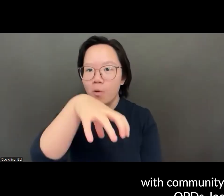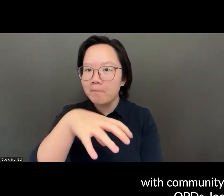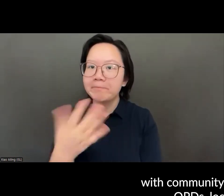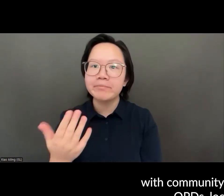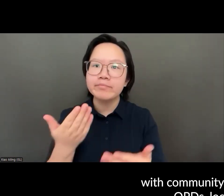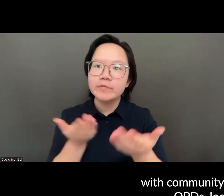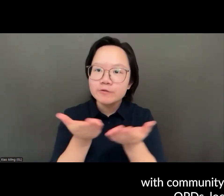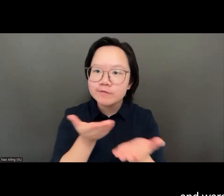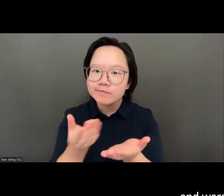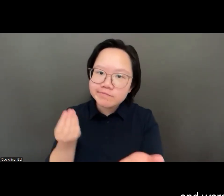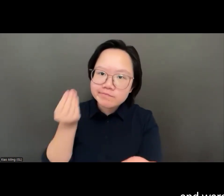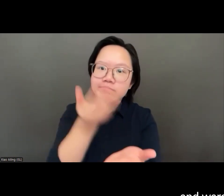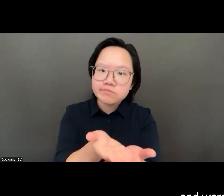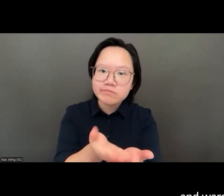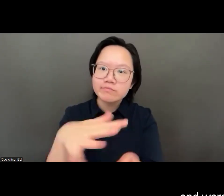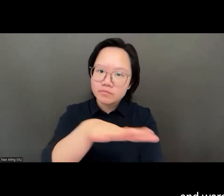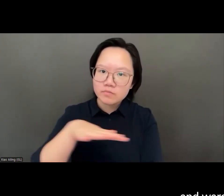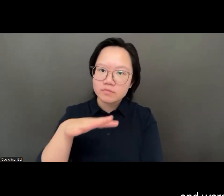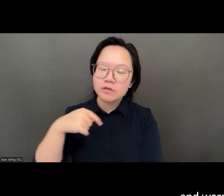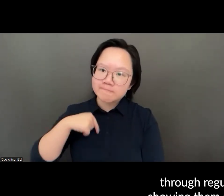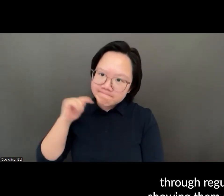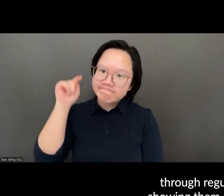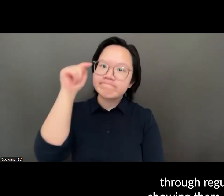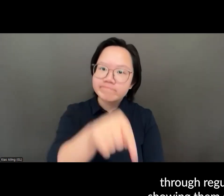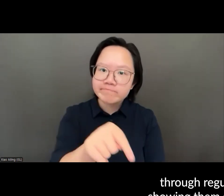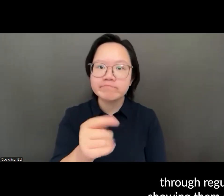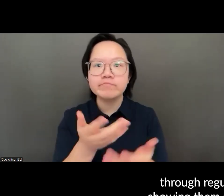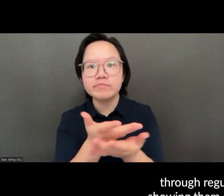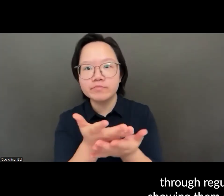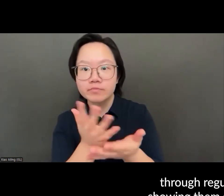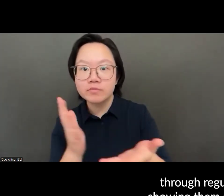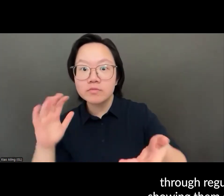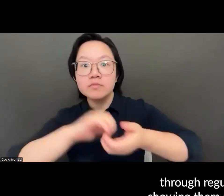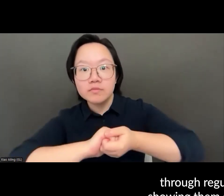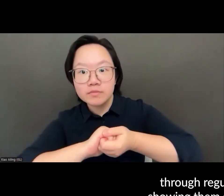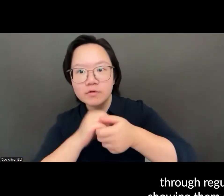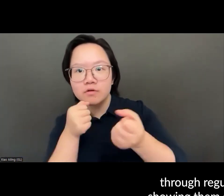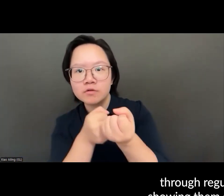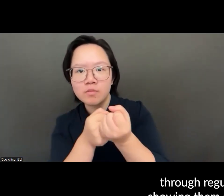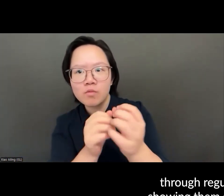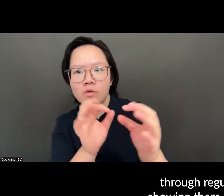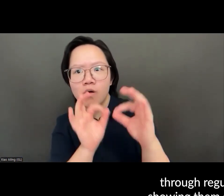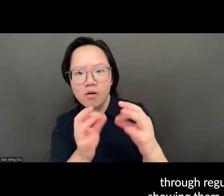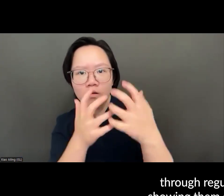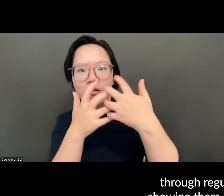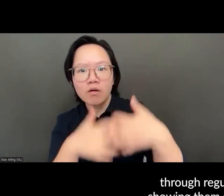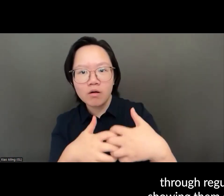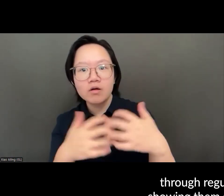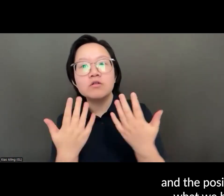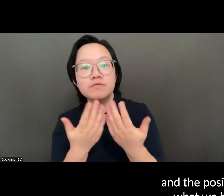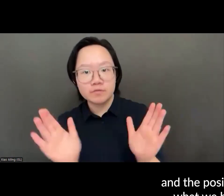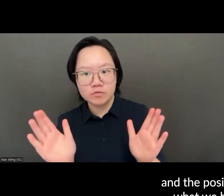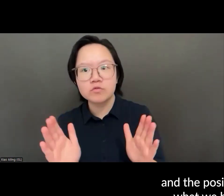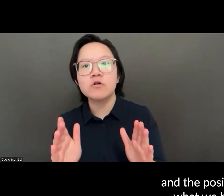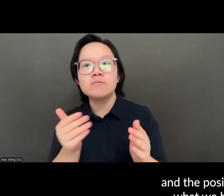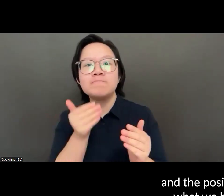OPDs, local leaders, and ward officials. Through regular visits and showing them about our work